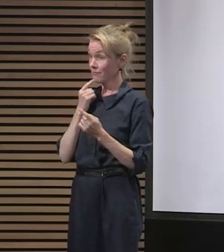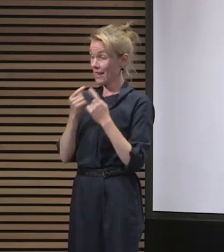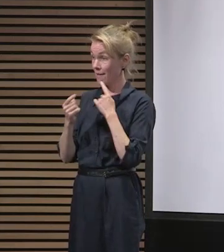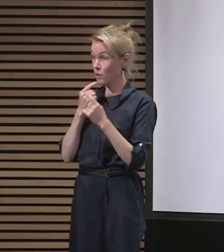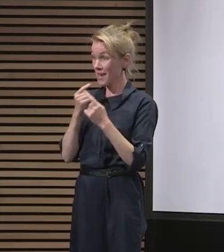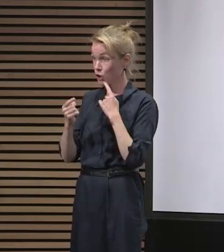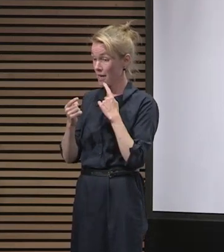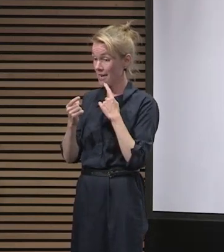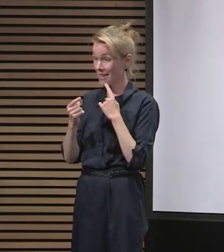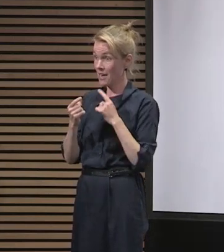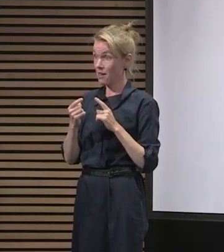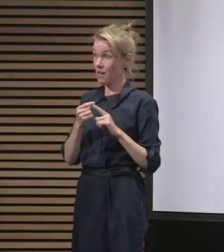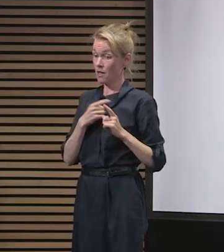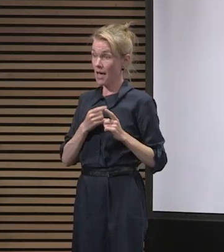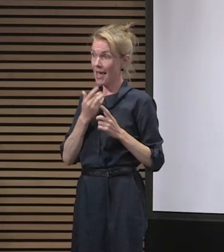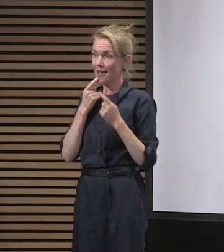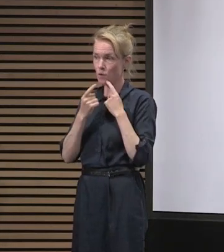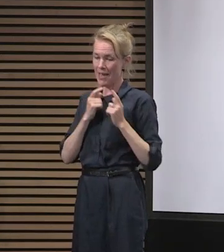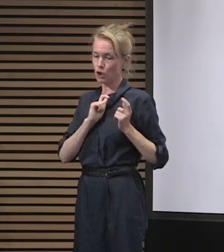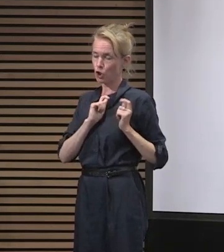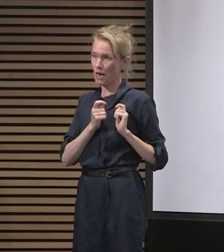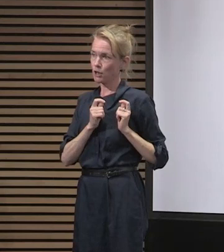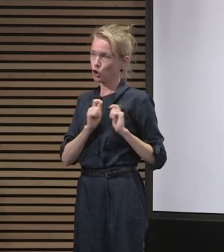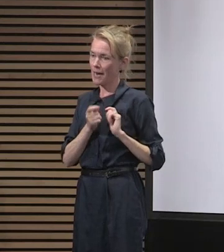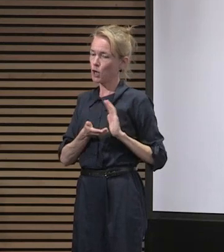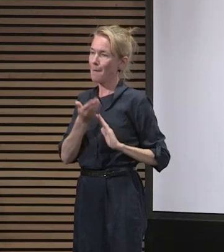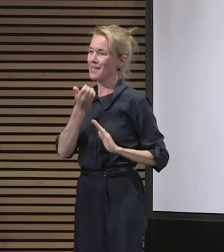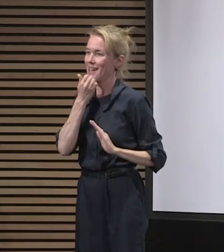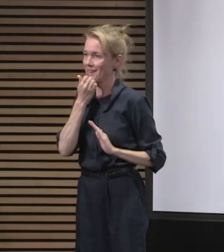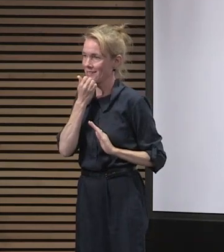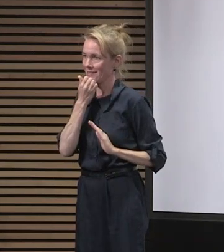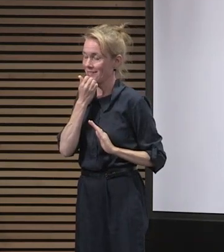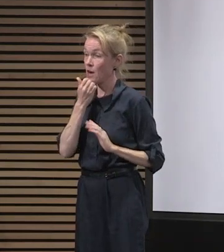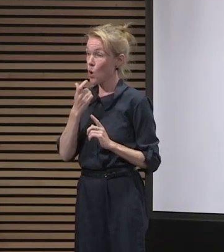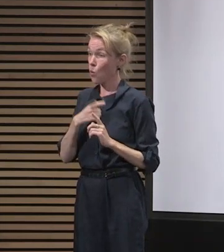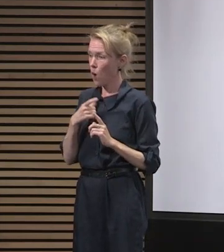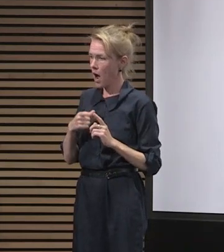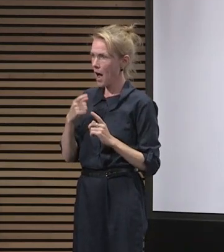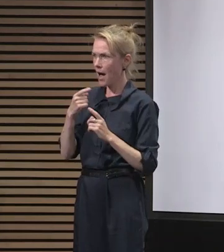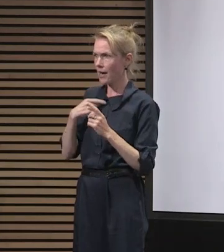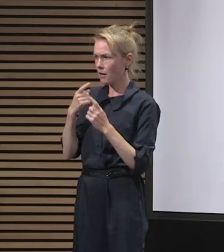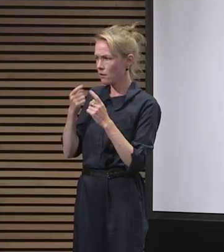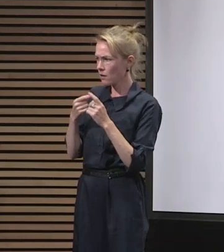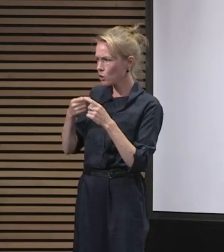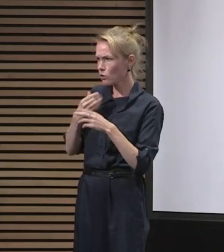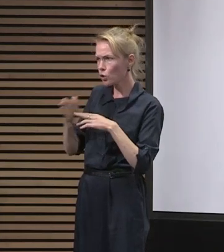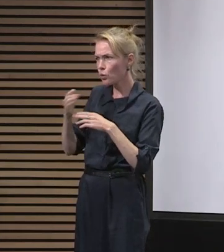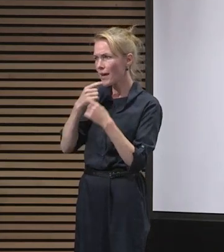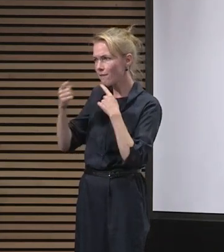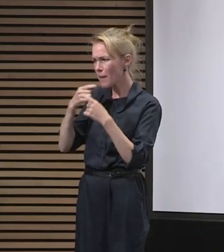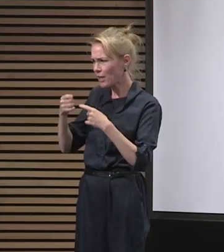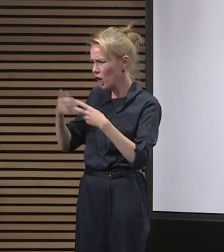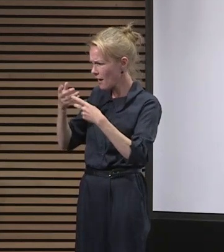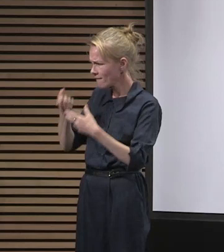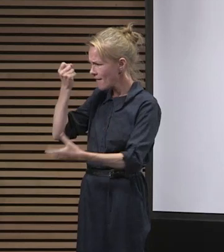went through the last month or so to take into account newly emerging evidence and experience in other